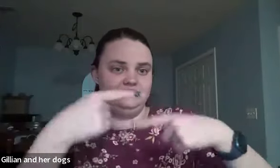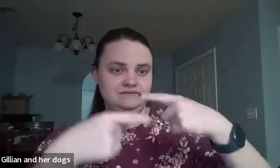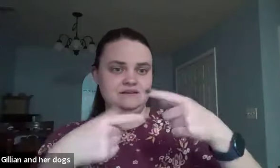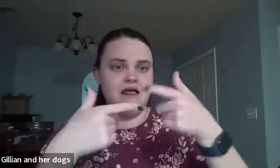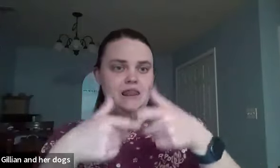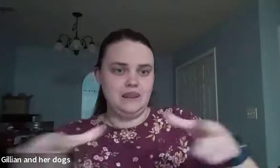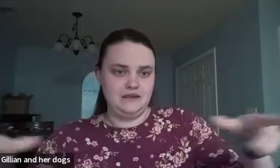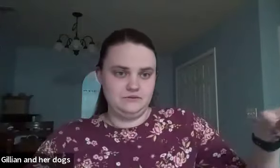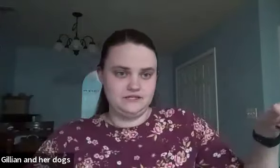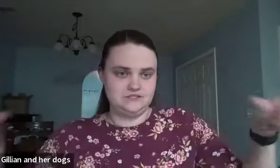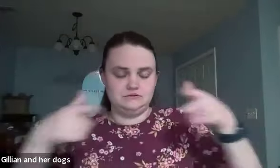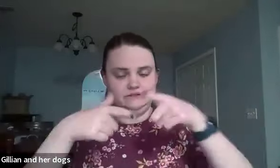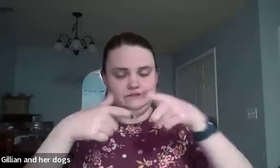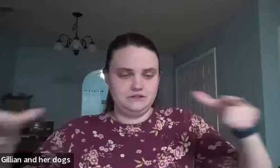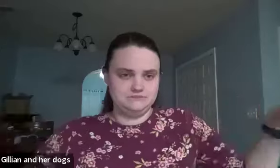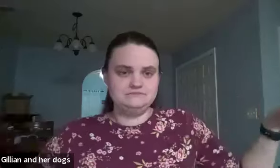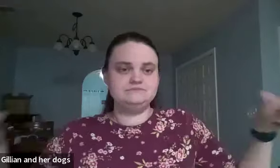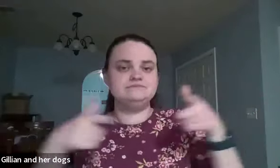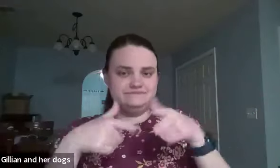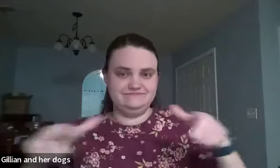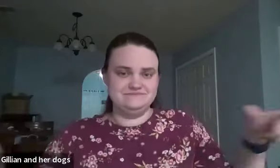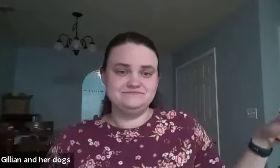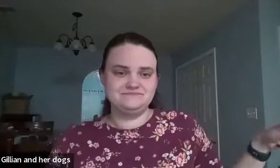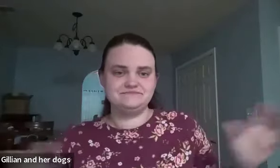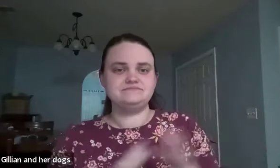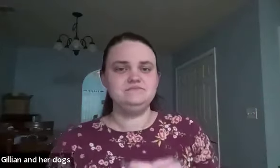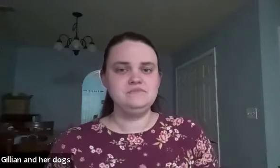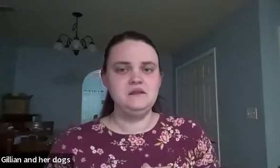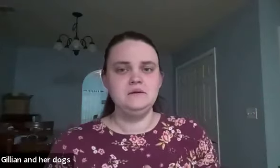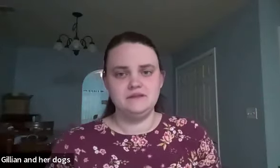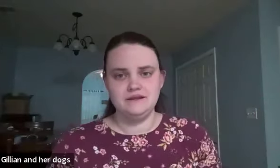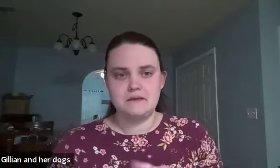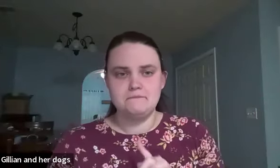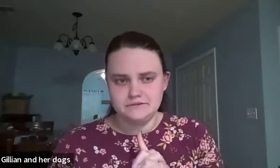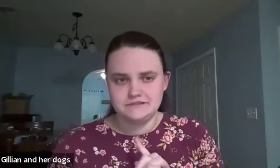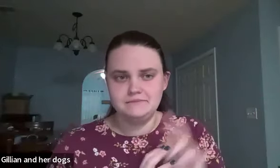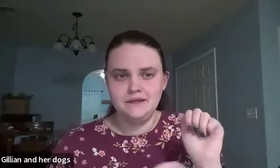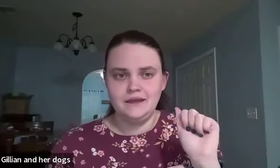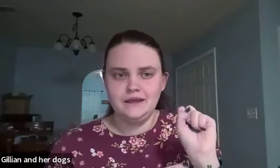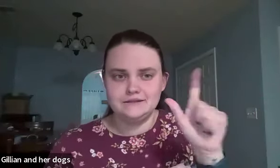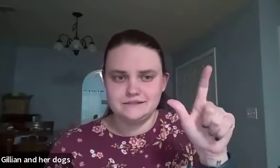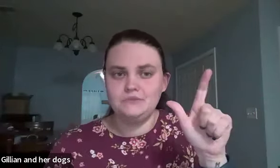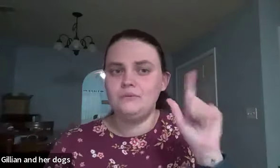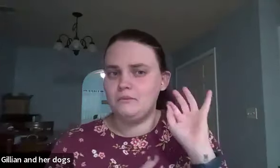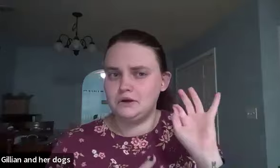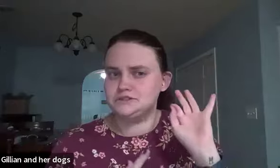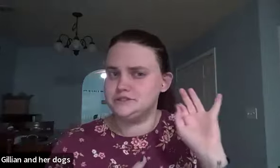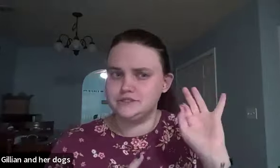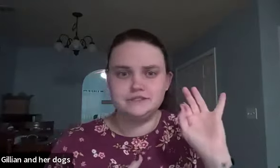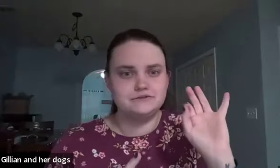Sign Language or language. But like I said, most of the time, ASL works just as